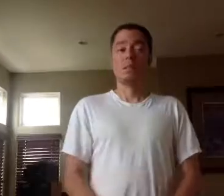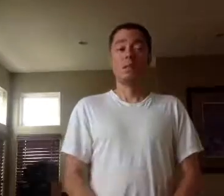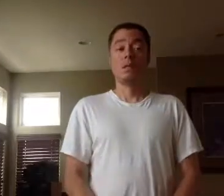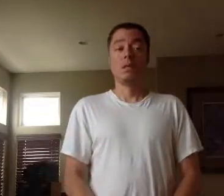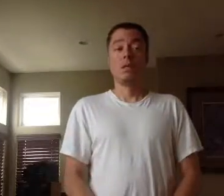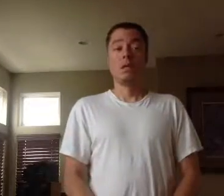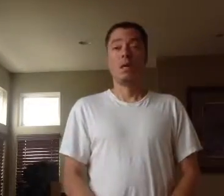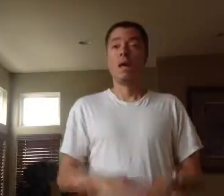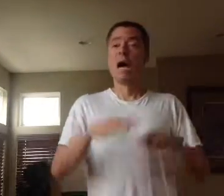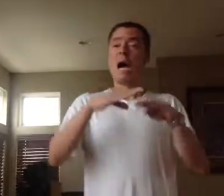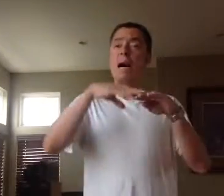above,